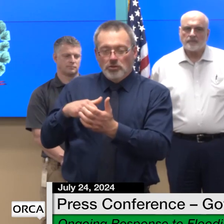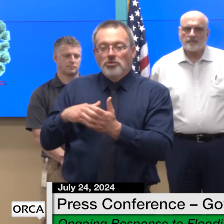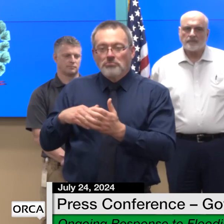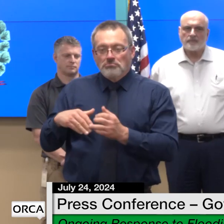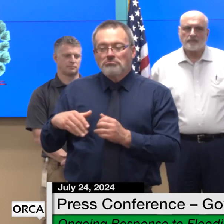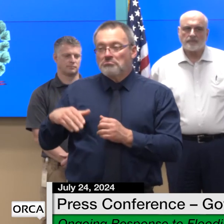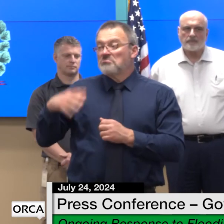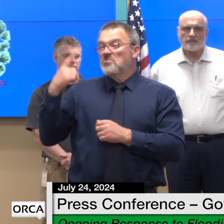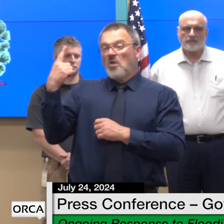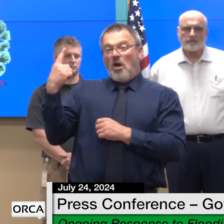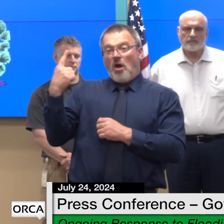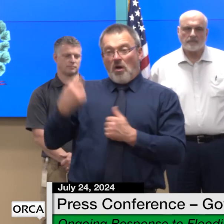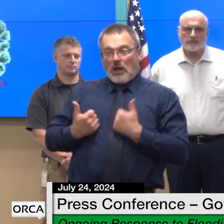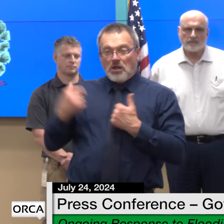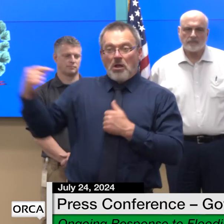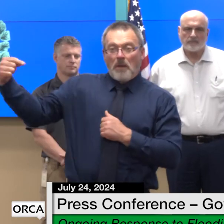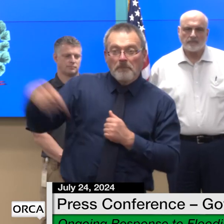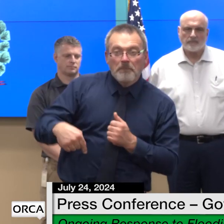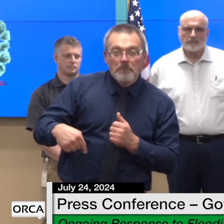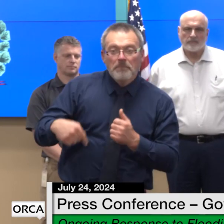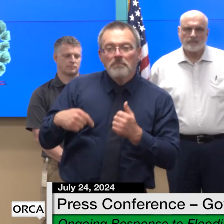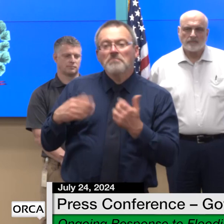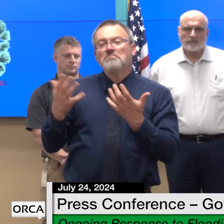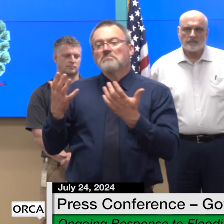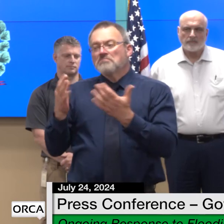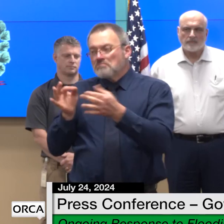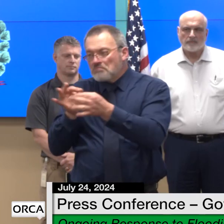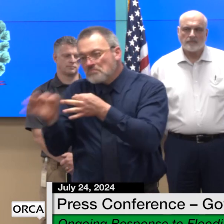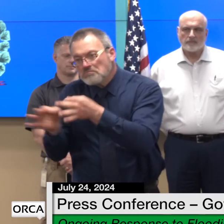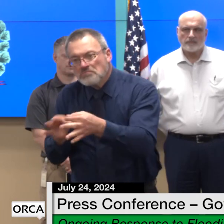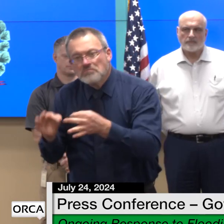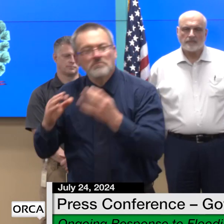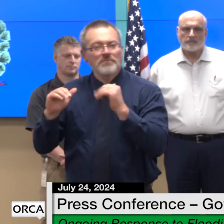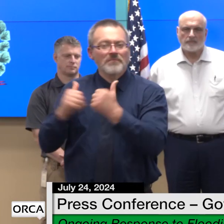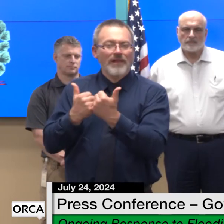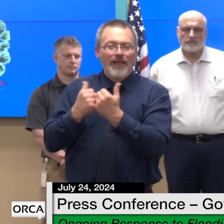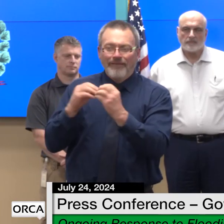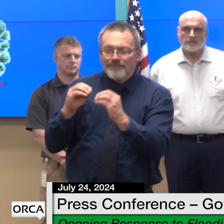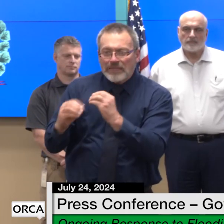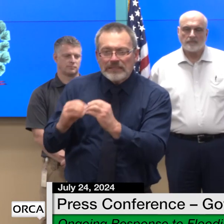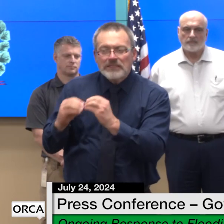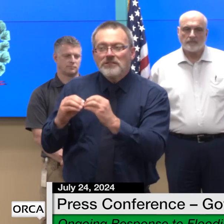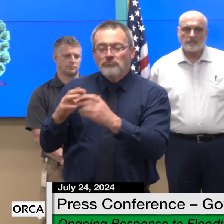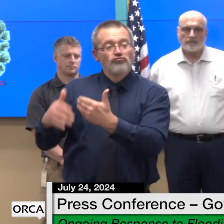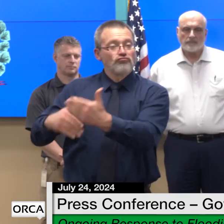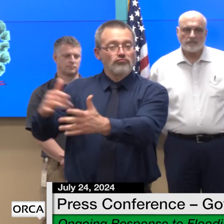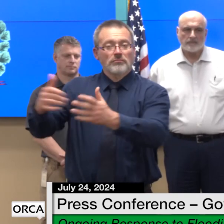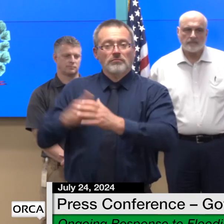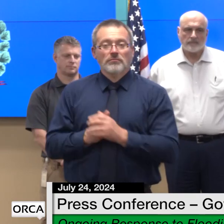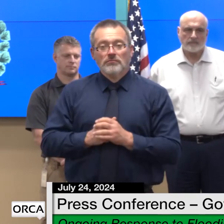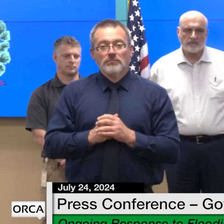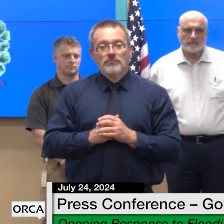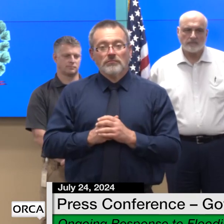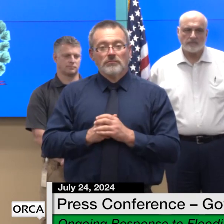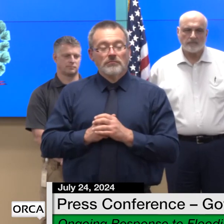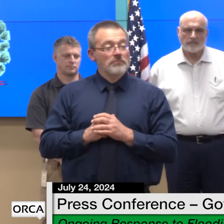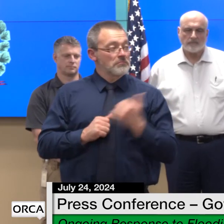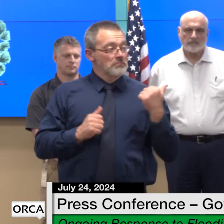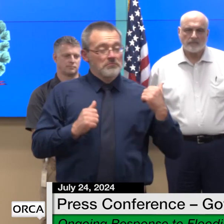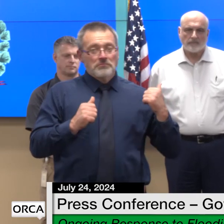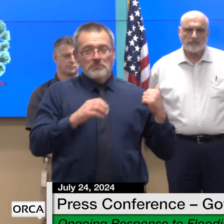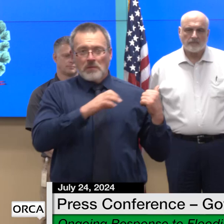help understanding what they need to do to repair damage and move forward. Commissioner Morrison will go into more detail in a